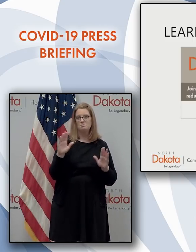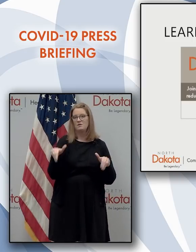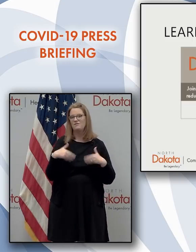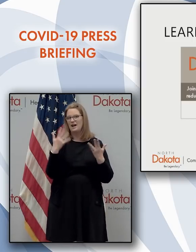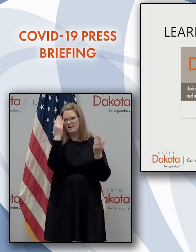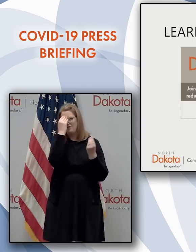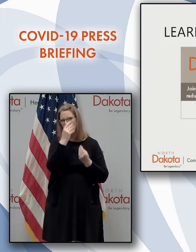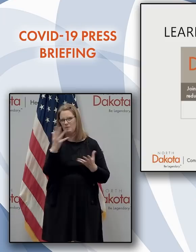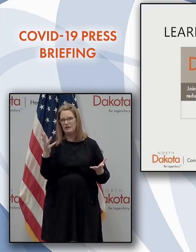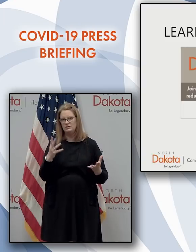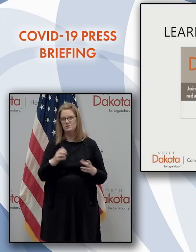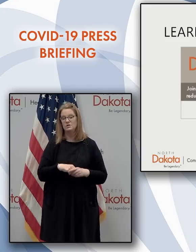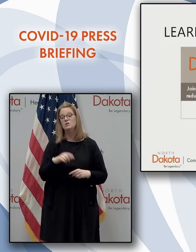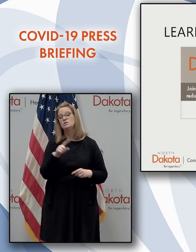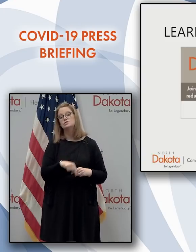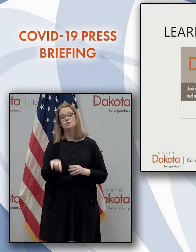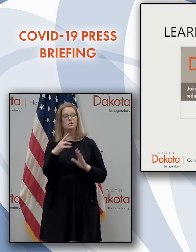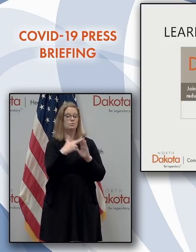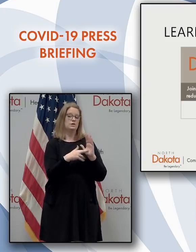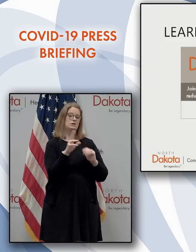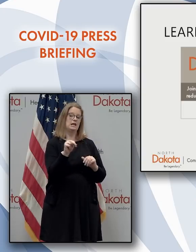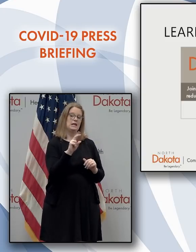information, so you can register at